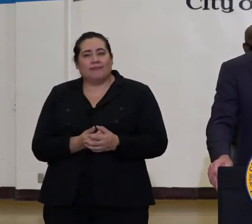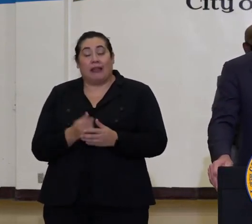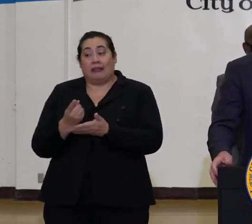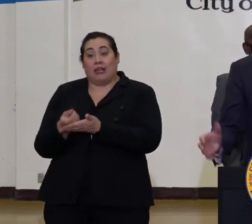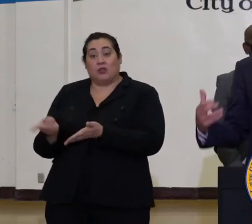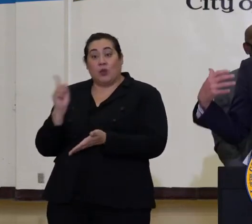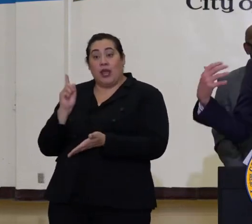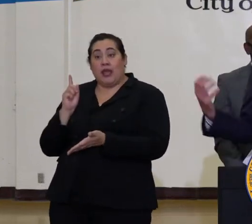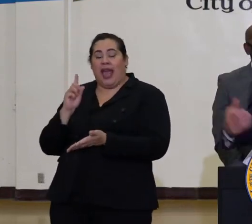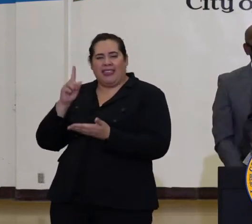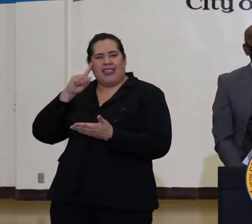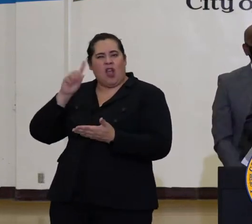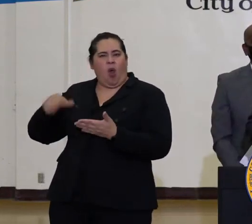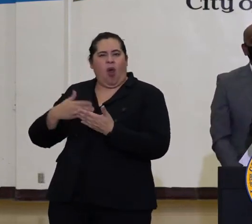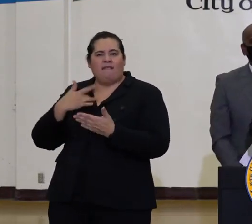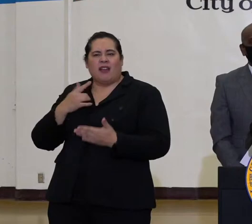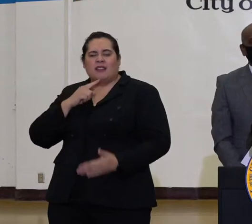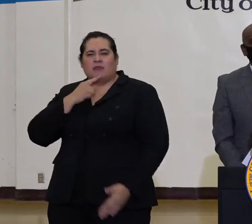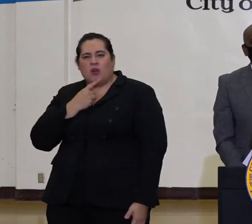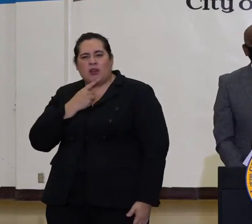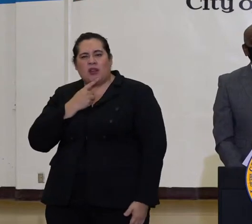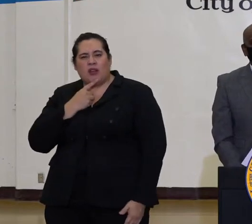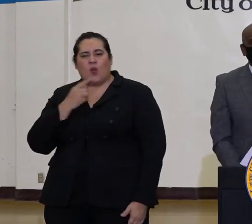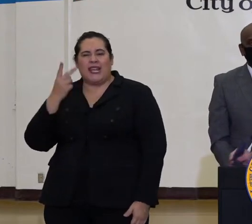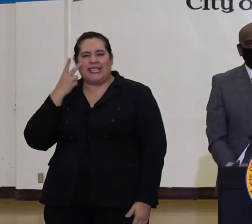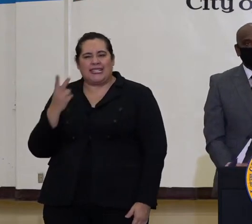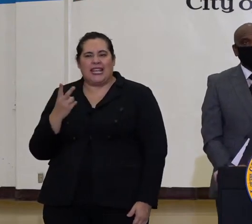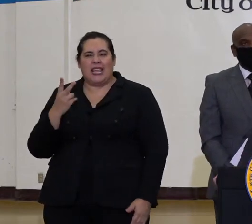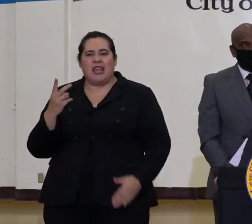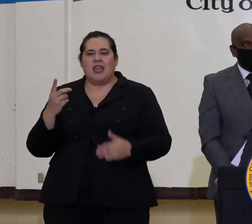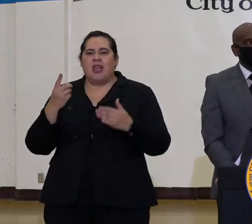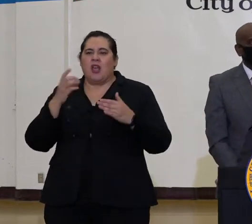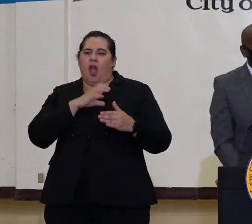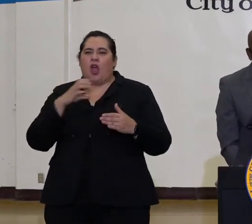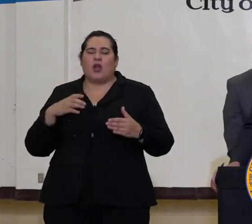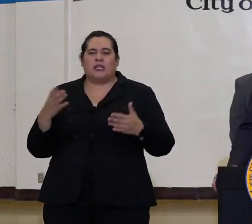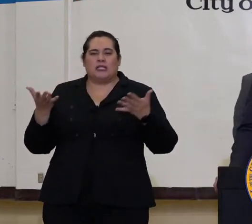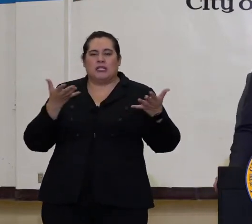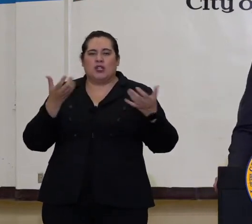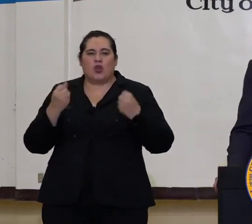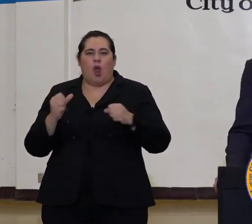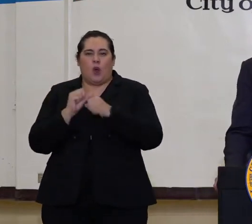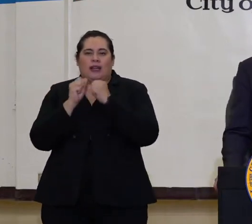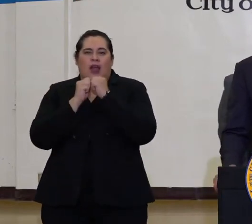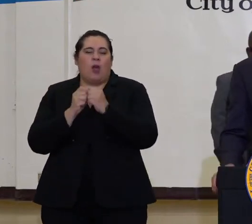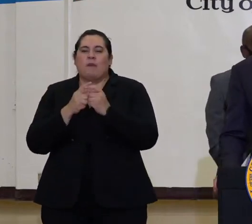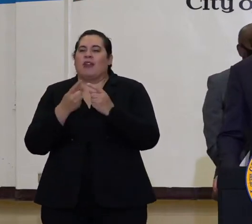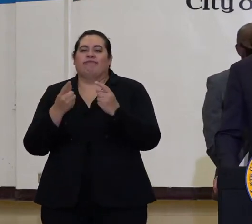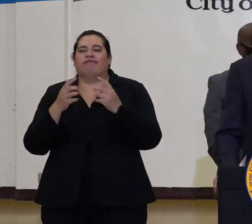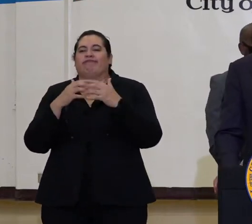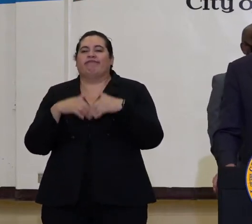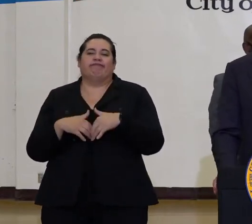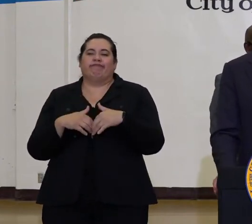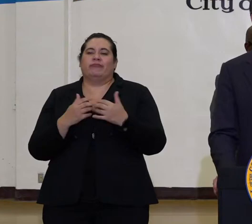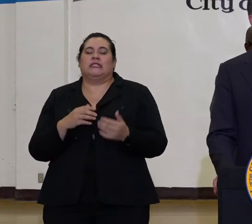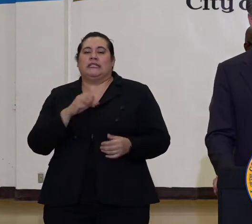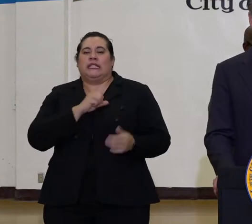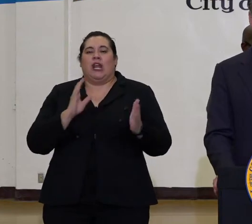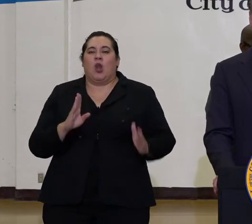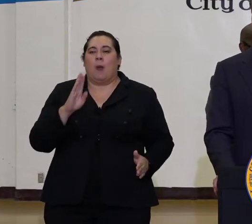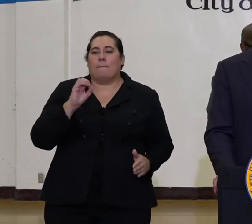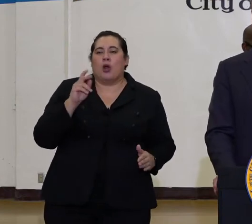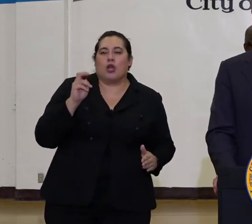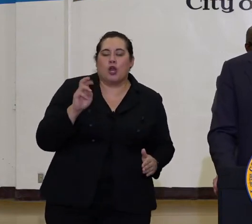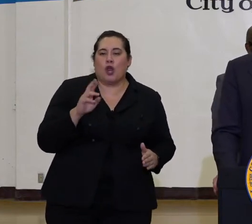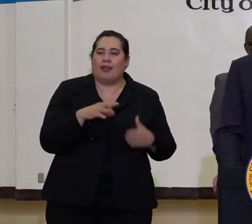last week, I think all of us were disappointed to see the bipartisan efforts in Congress fall short. Senator Booker led those efforts, Tim Scott and